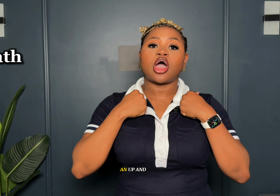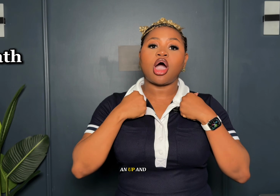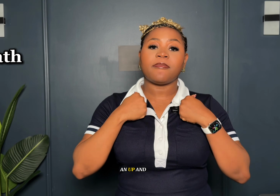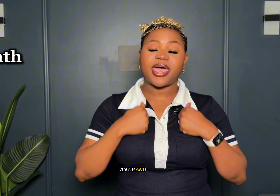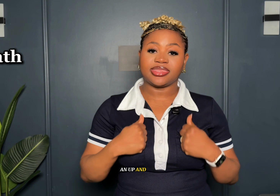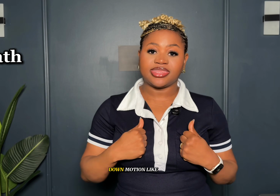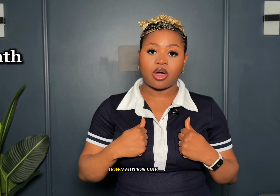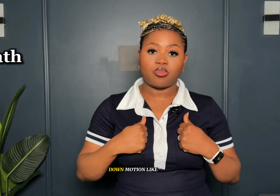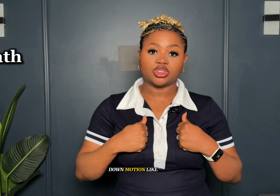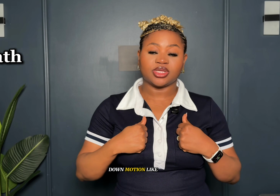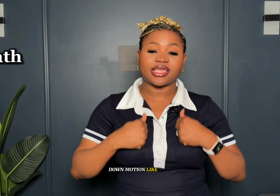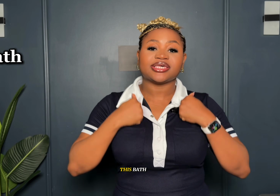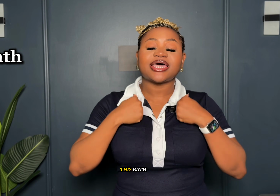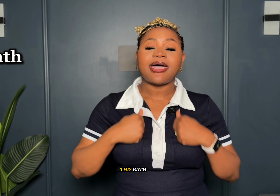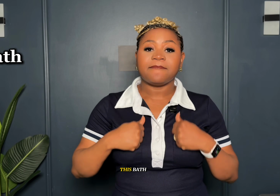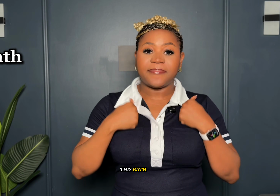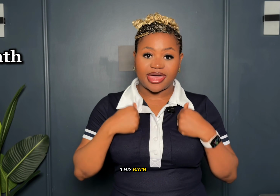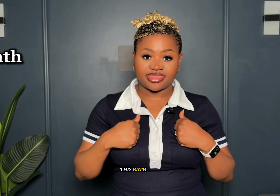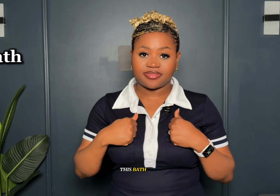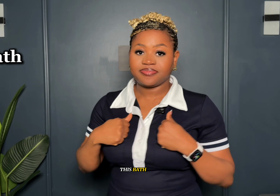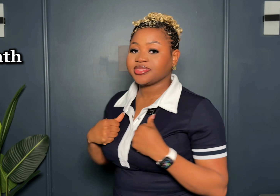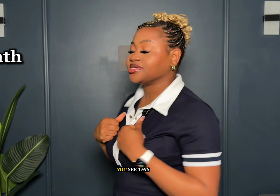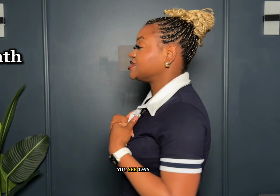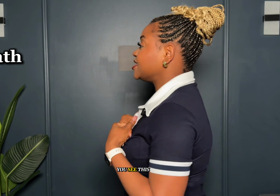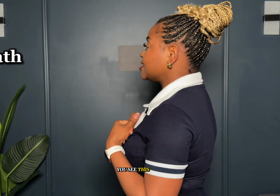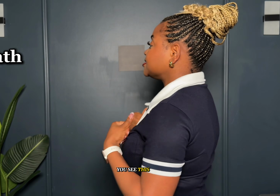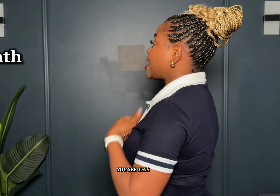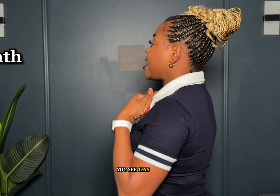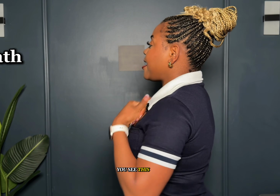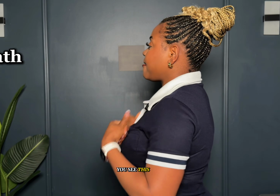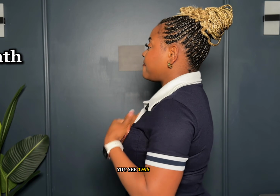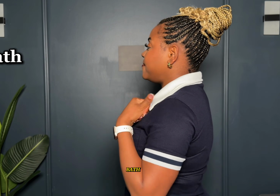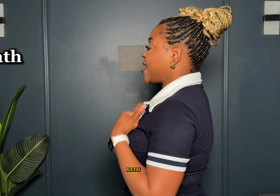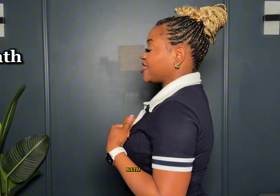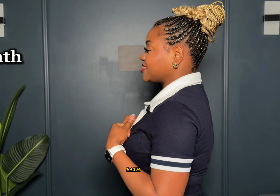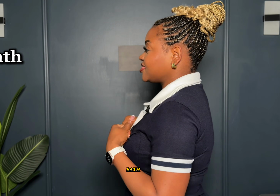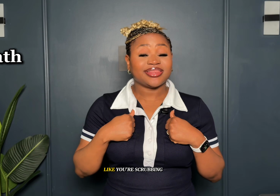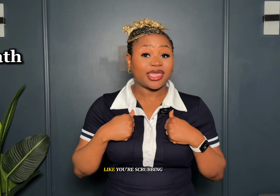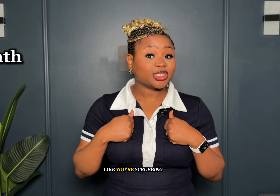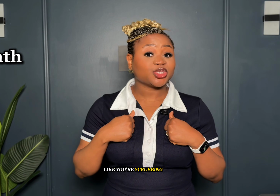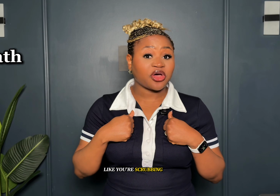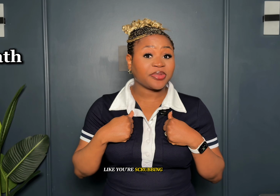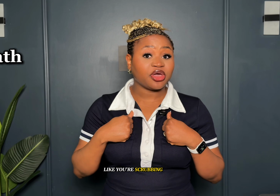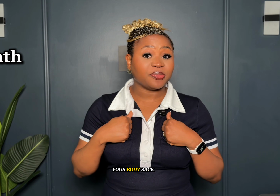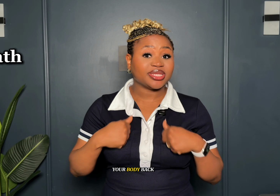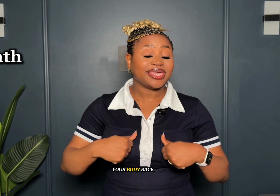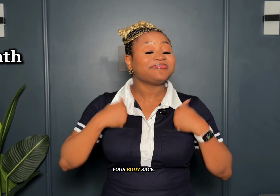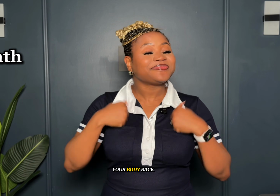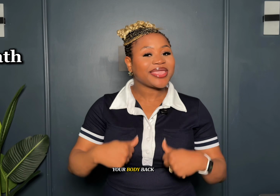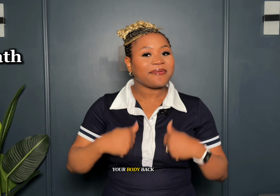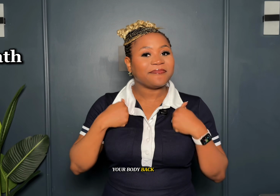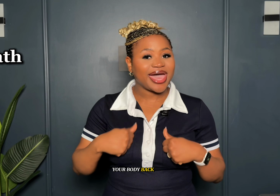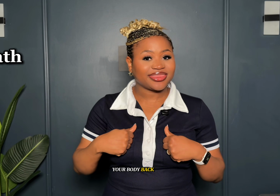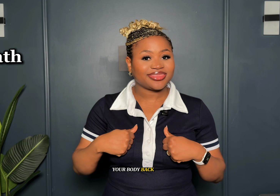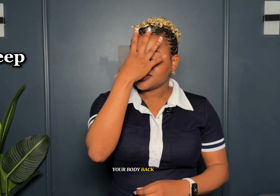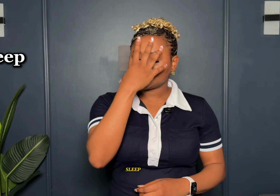up and down motion like this. Bath. You see this? Bath. Like you're scrubbing your body. Bath.